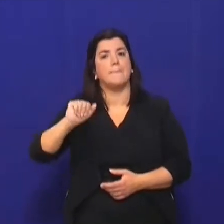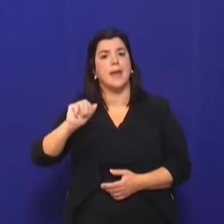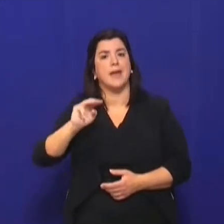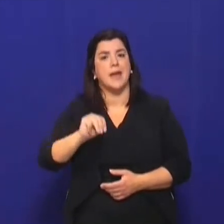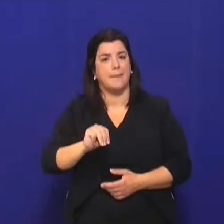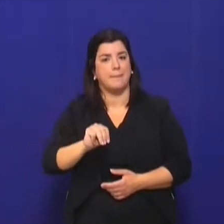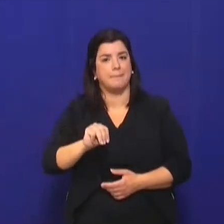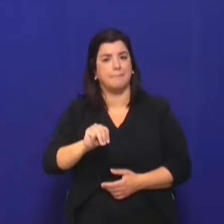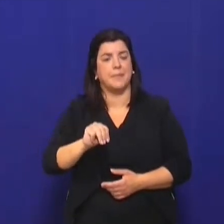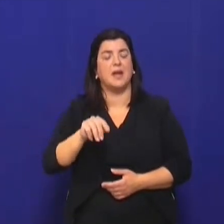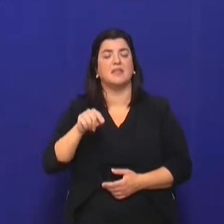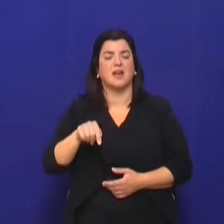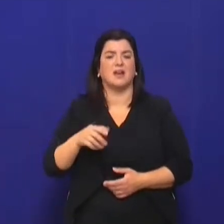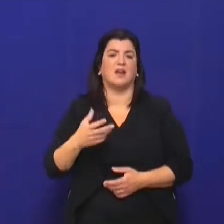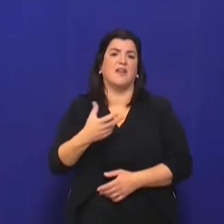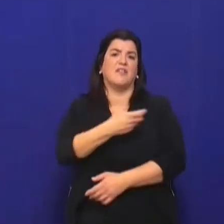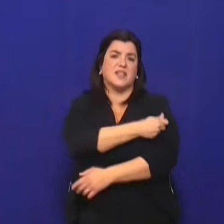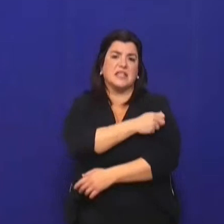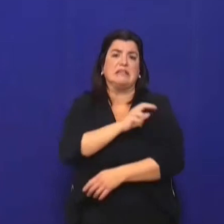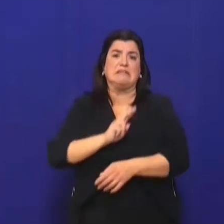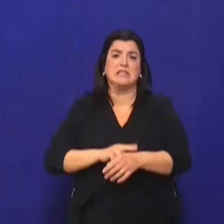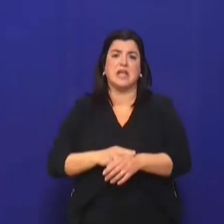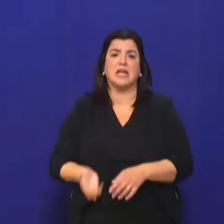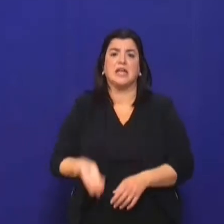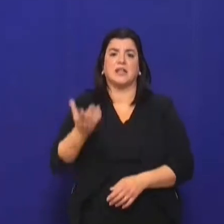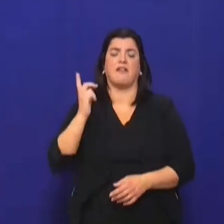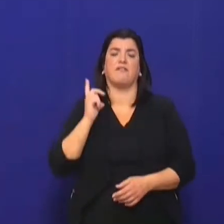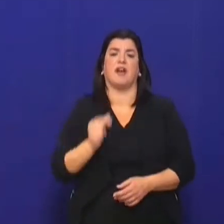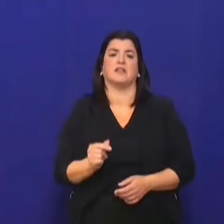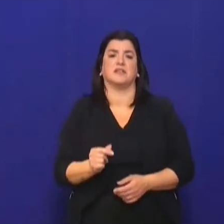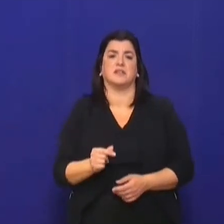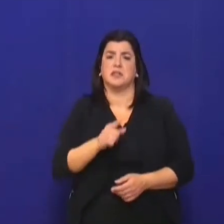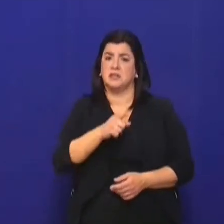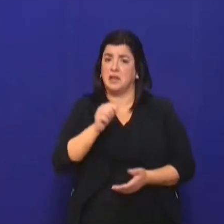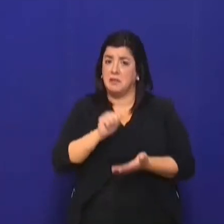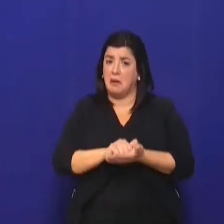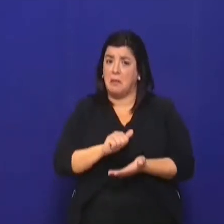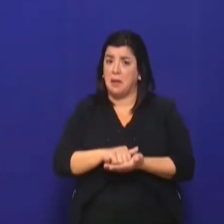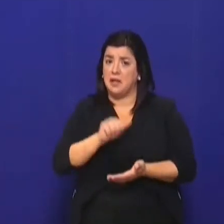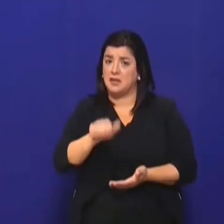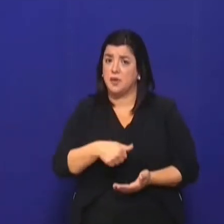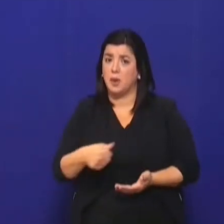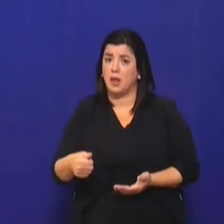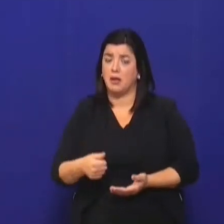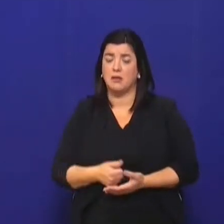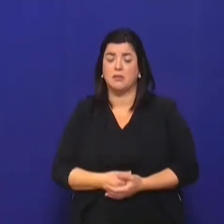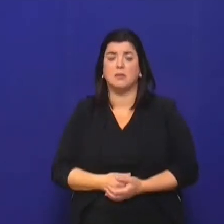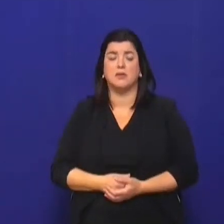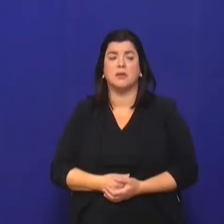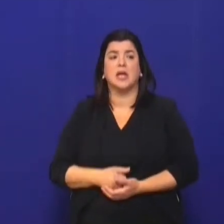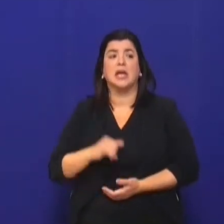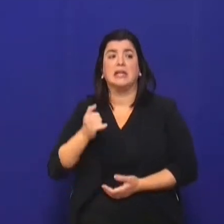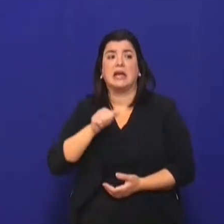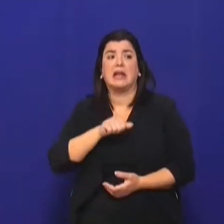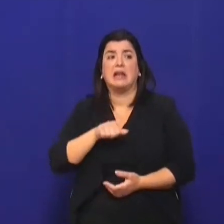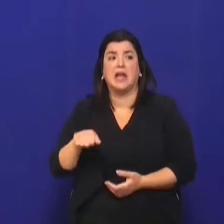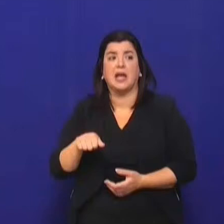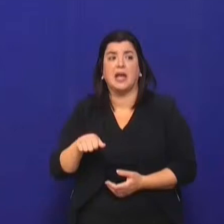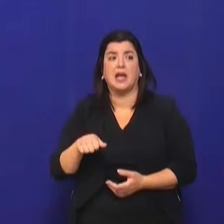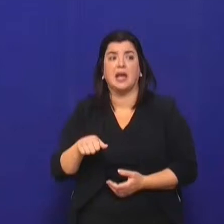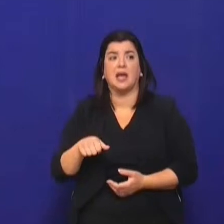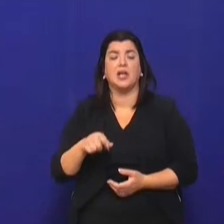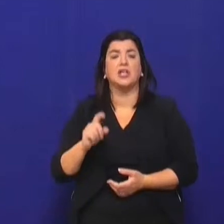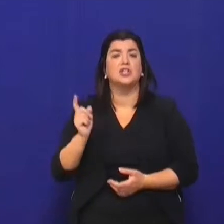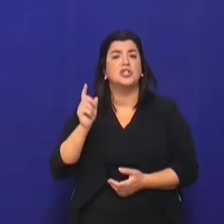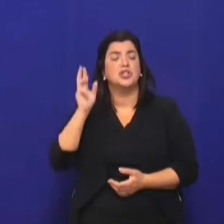vaccination process could be faster. Do you agree with this? And if not, what is the reason why this is